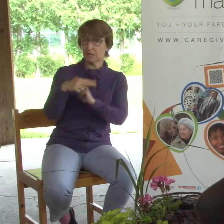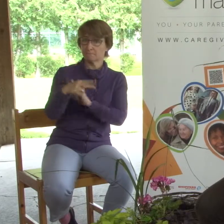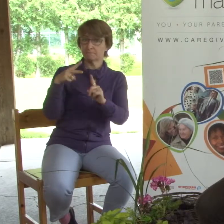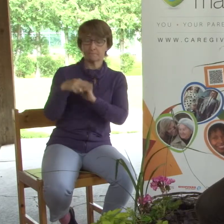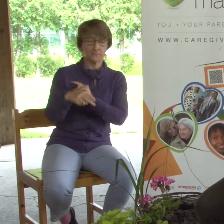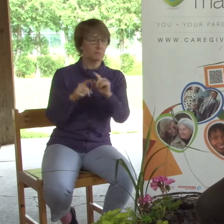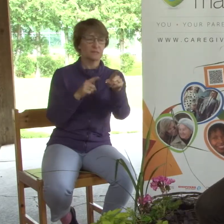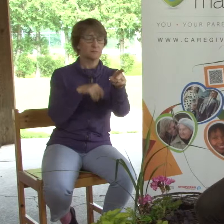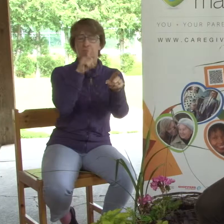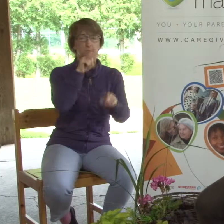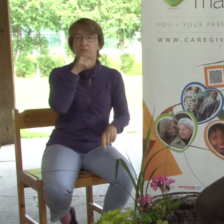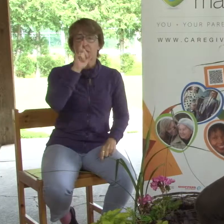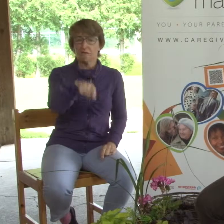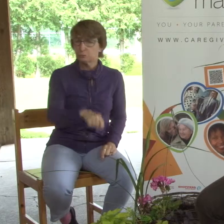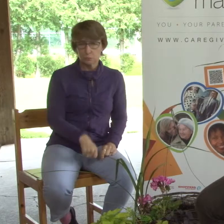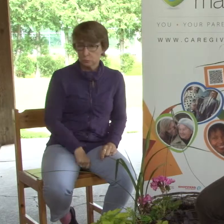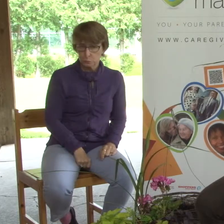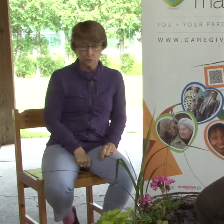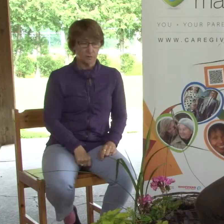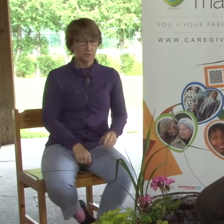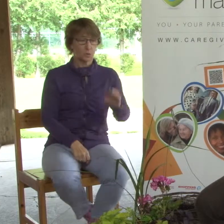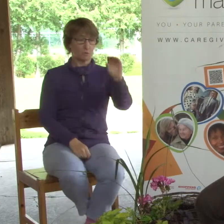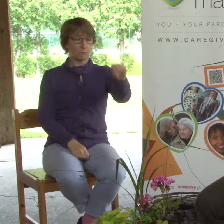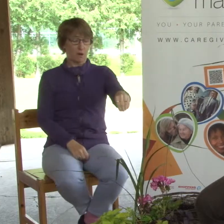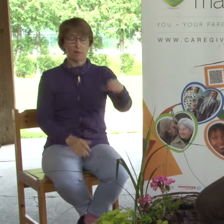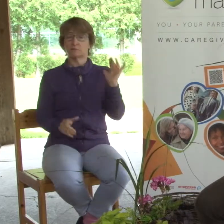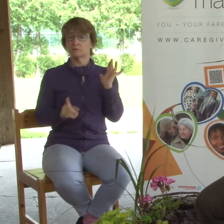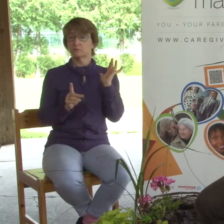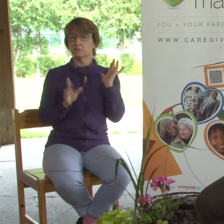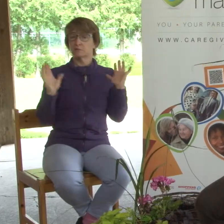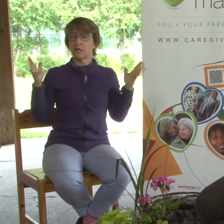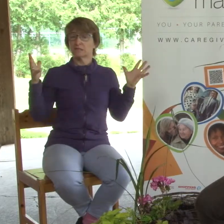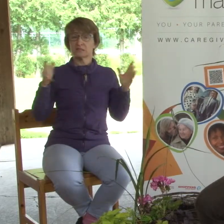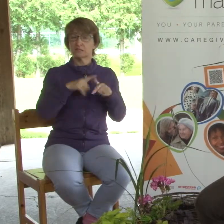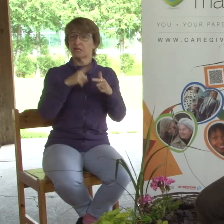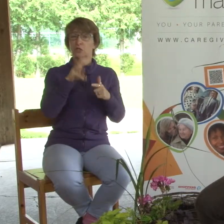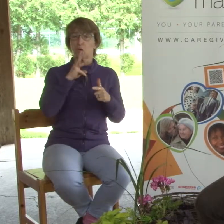doesn't. So now you've planted something that the only work it needs is watering.